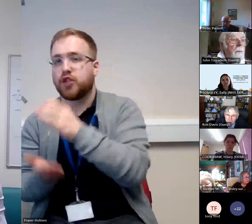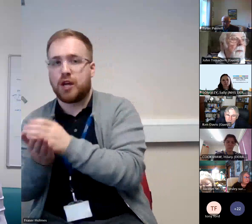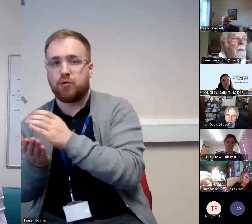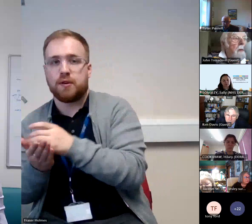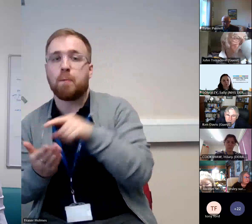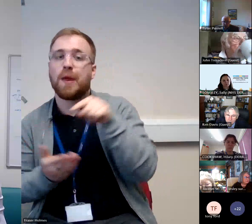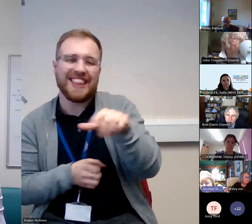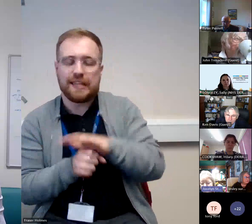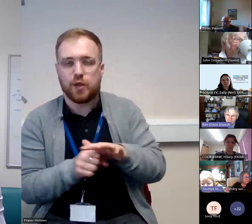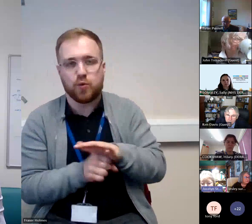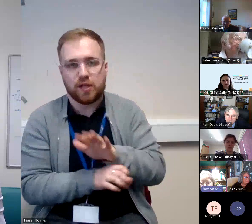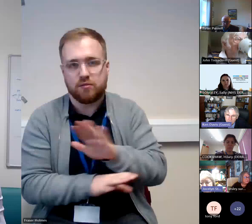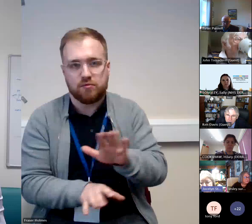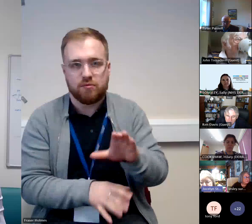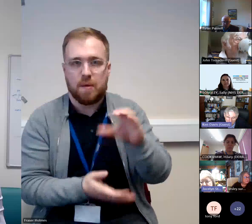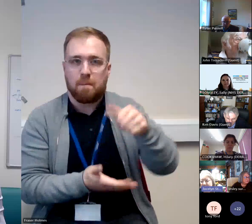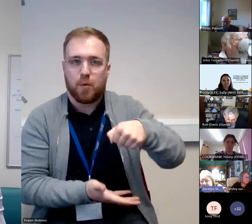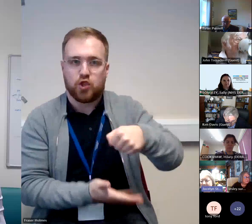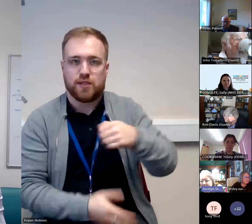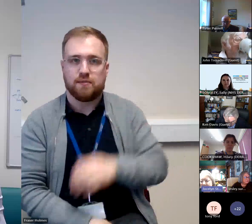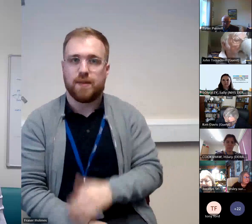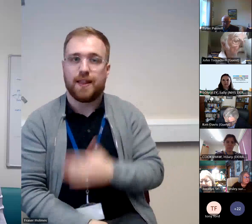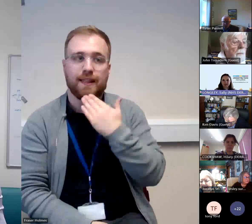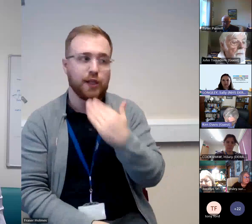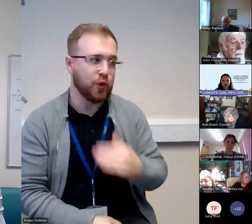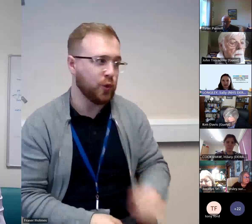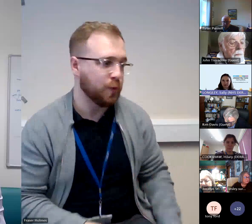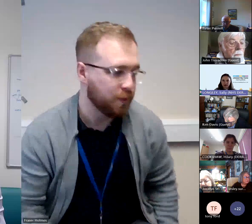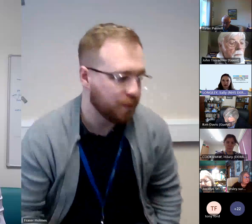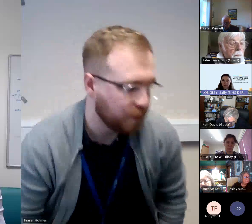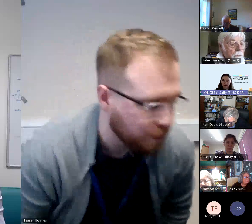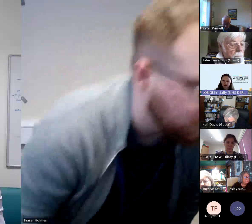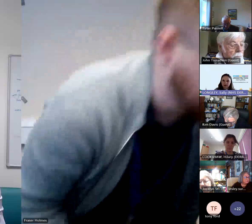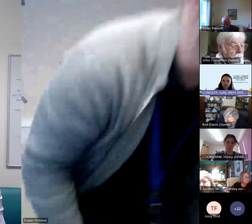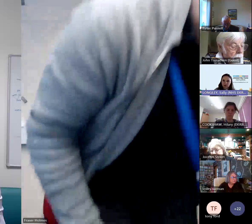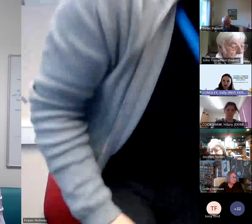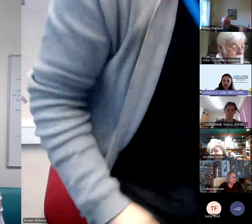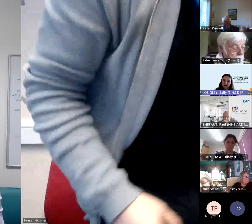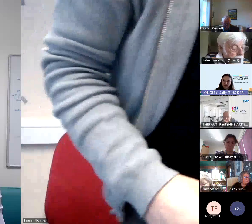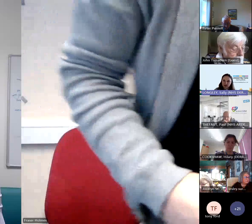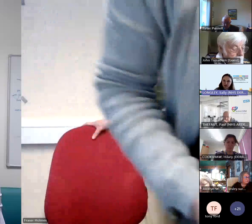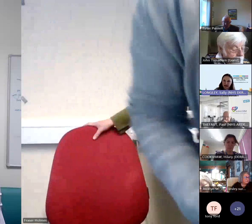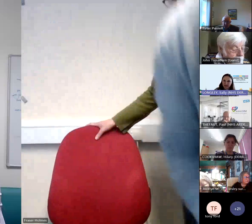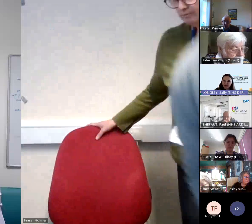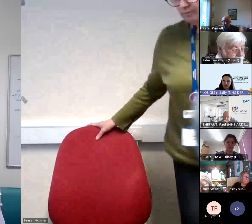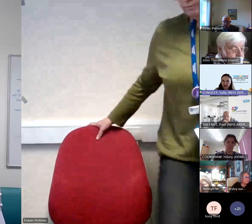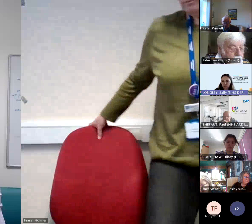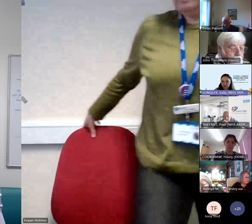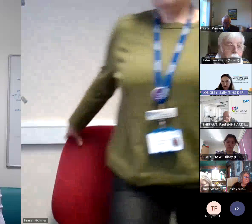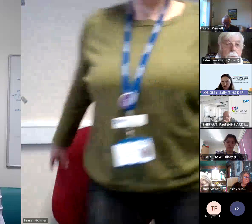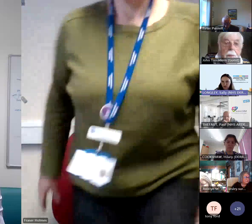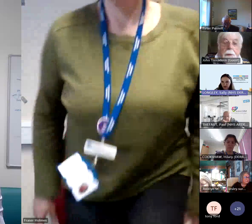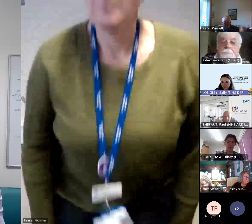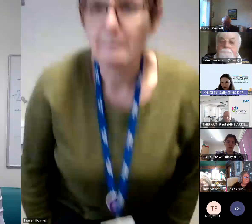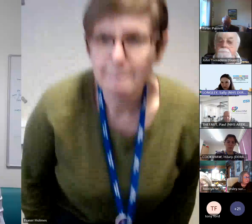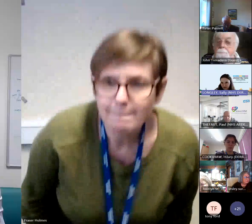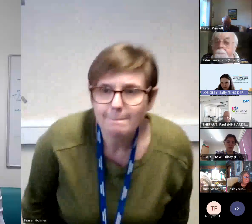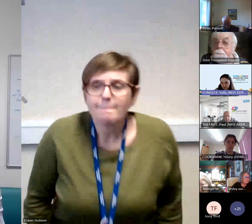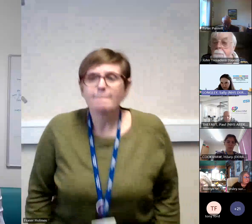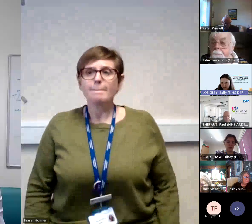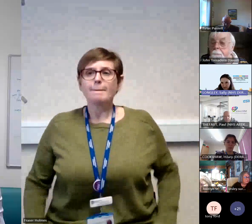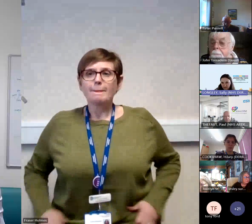example though. Thank you. Thanks, Mike. Paul, I'm conscious you got your hand up, but I know we've got quite a